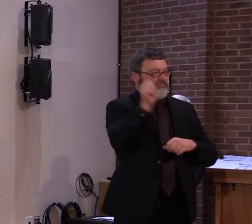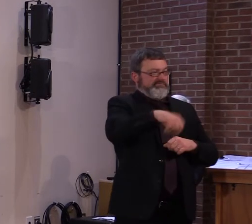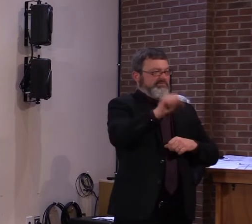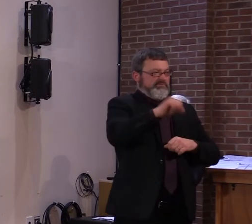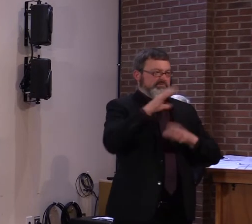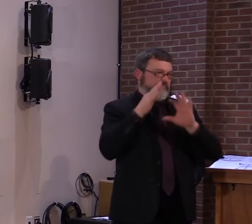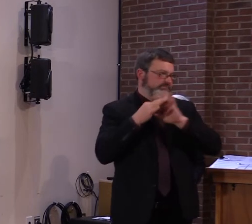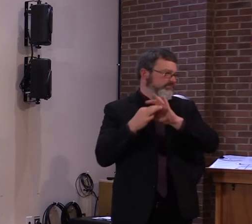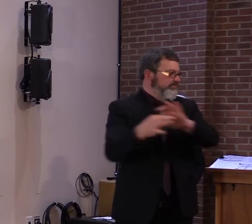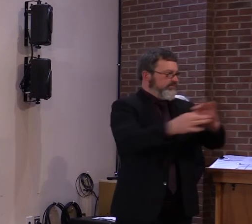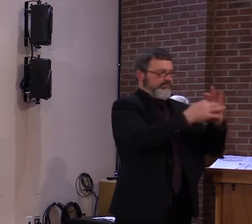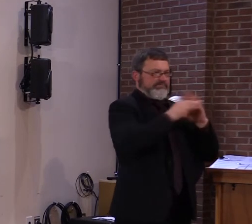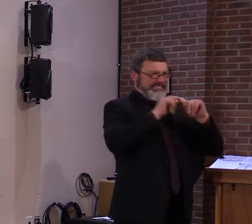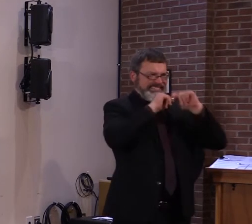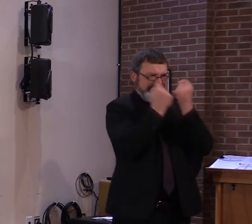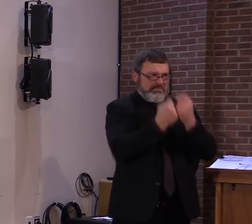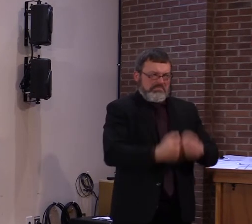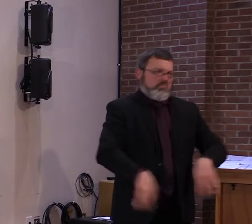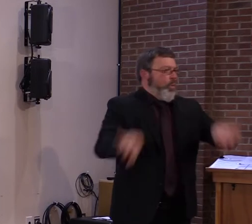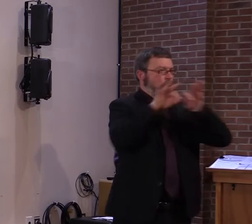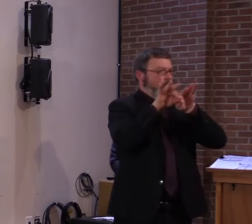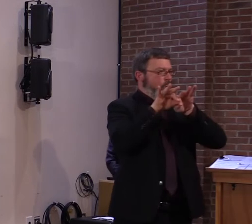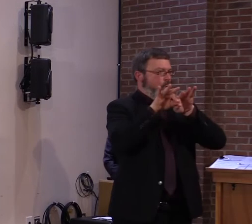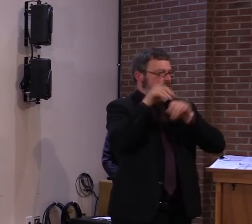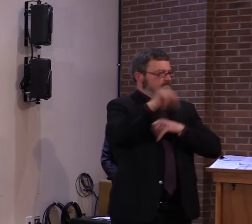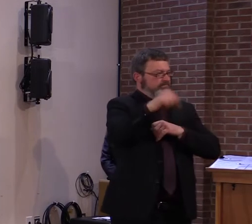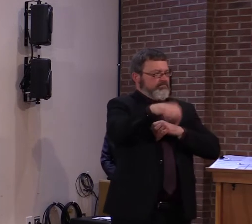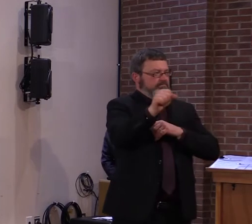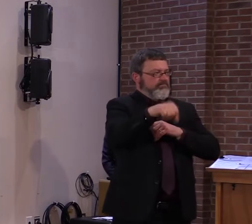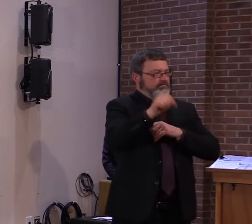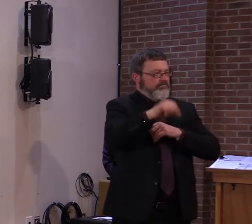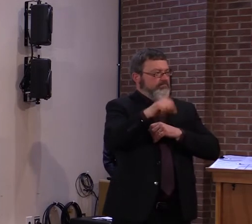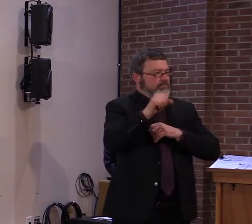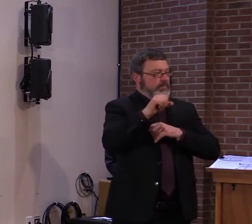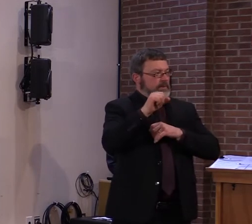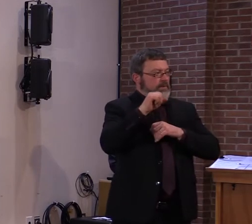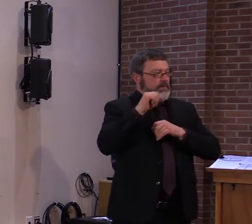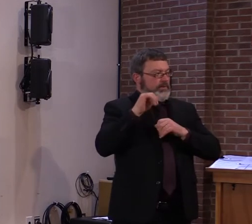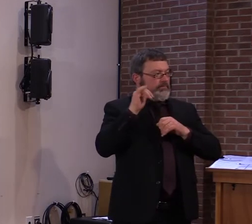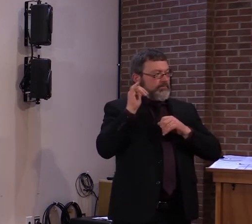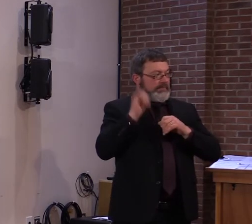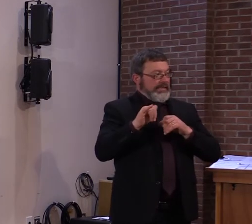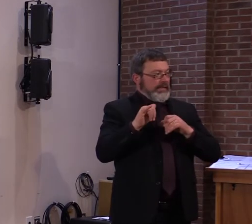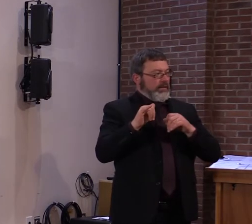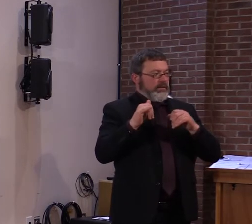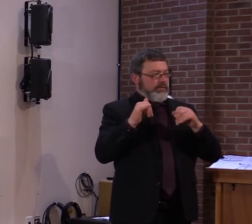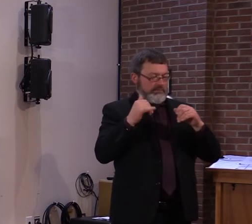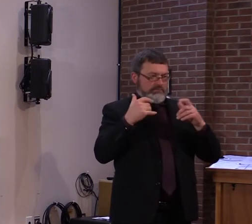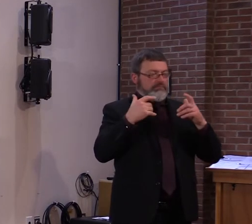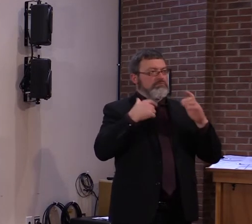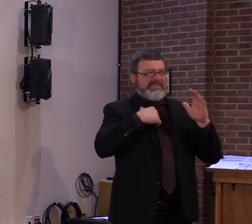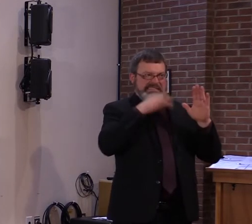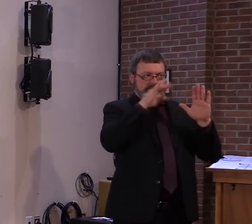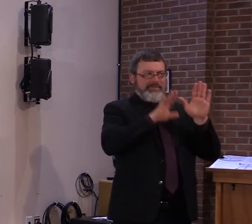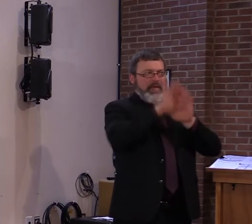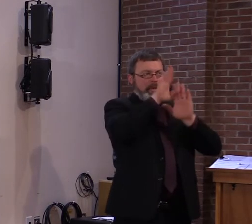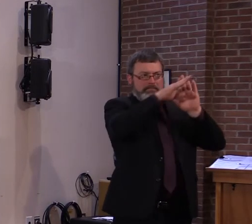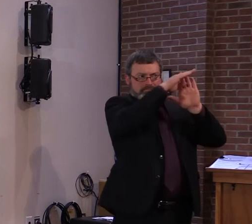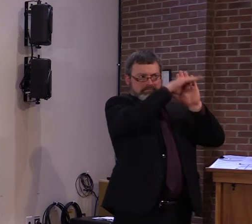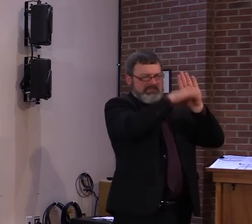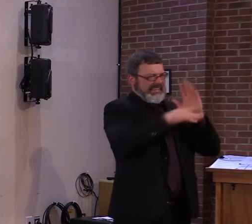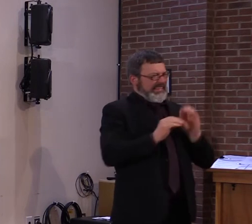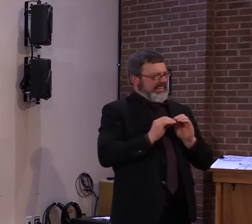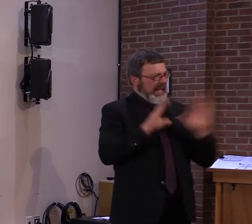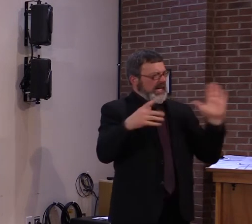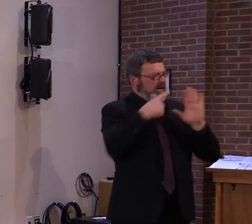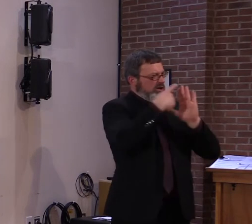industry, and they've been incredibly good partners in developing guidelines. They're the strictest in the country. And as you mentioned,